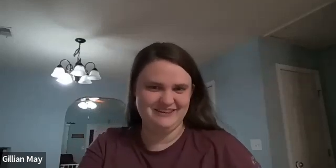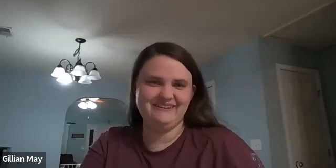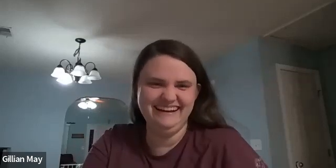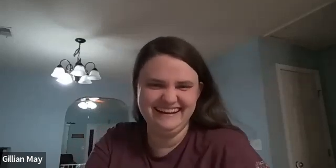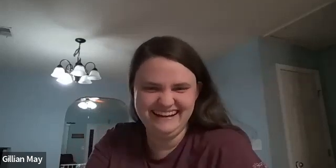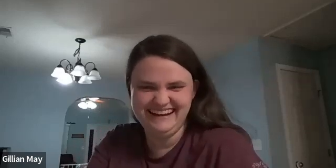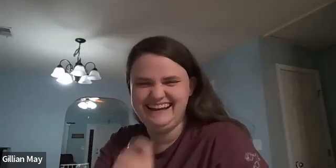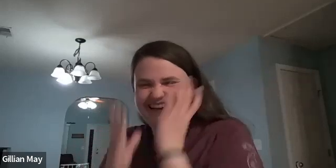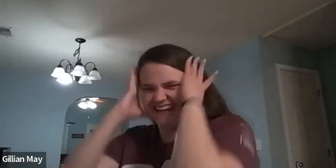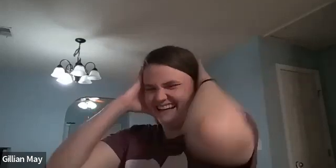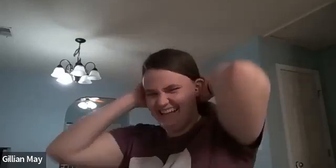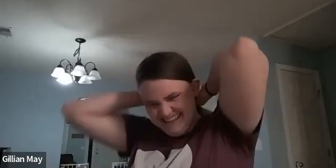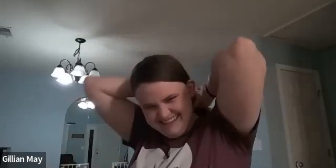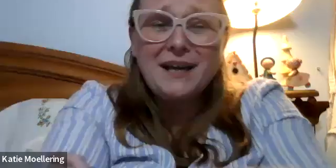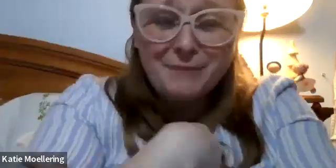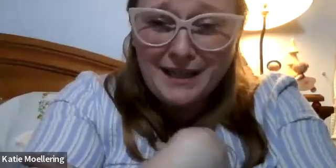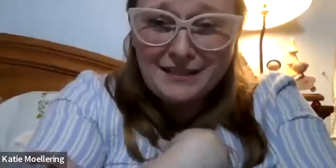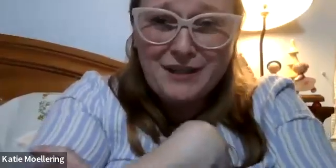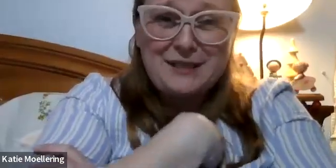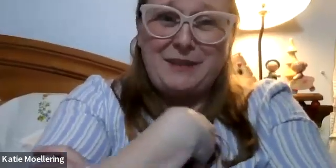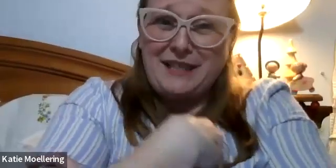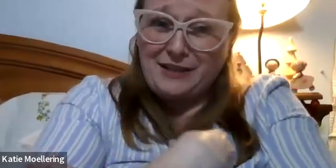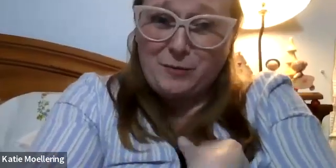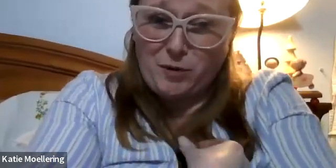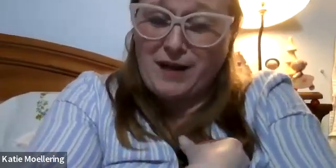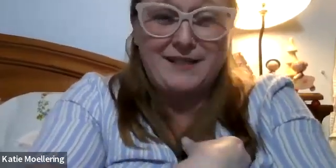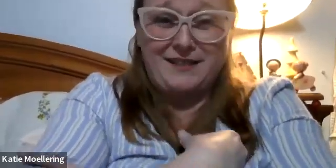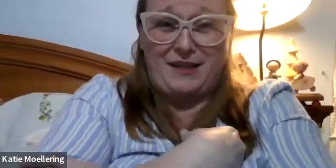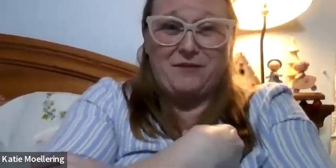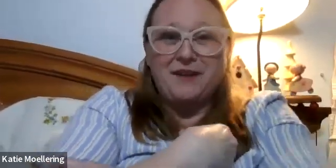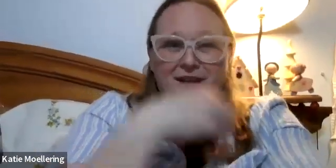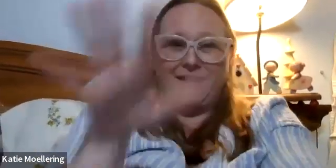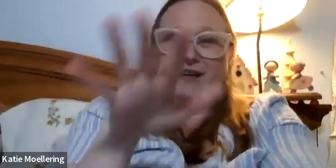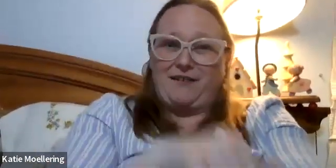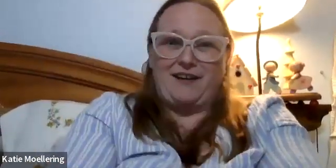though. Yeah, my Henry hasn't been eating cardboard boxes, so I agree.